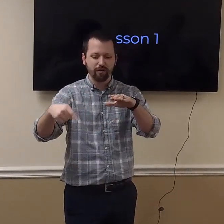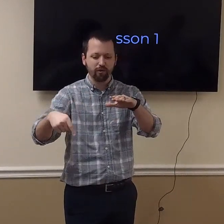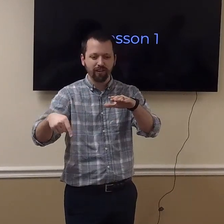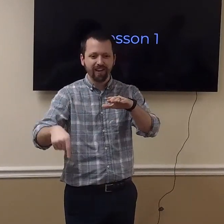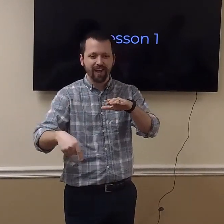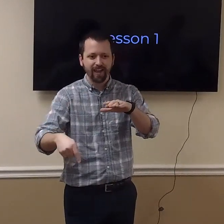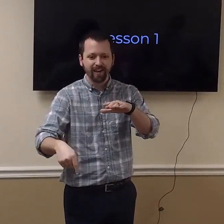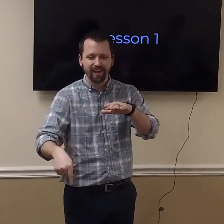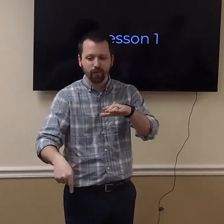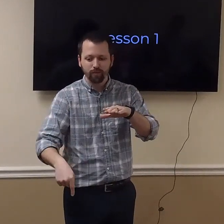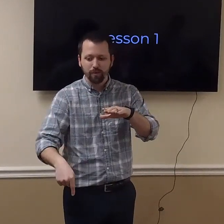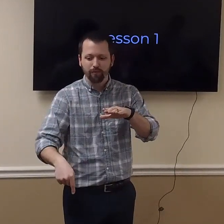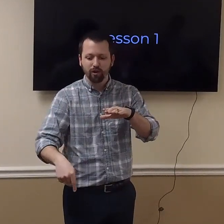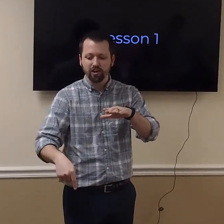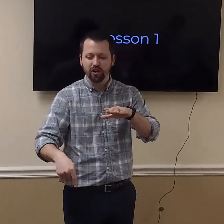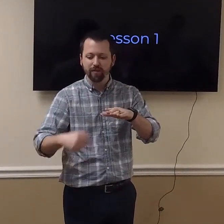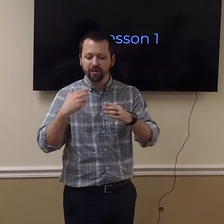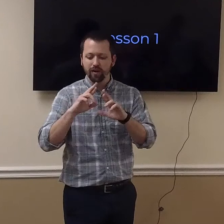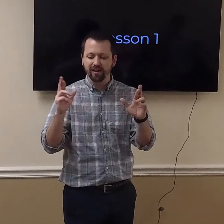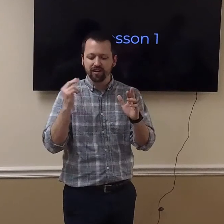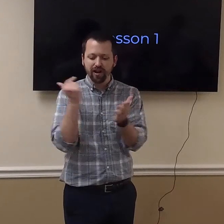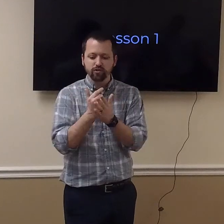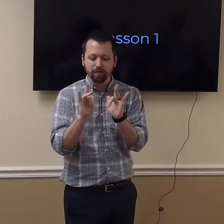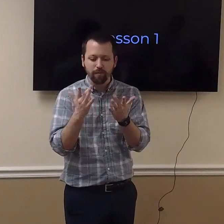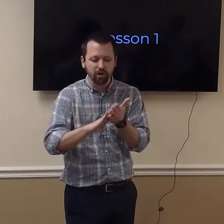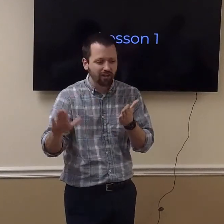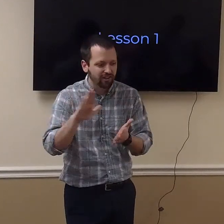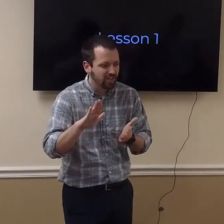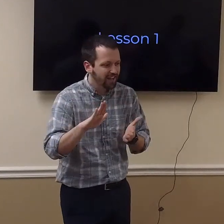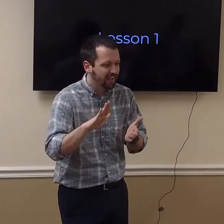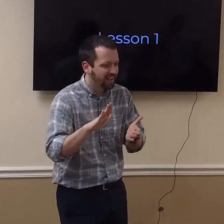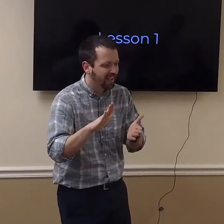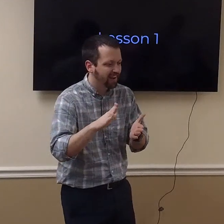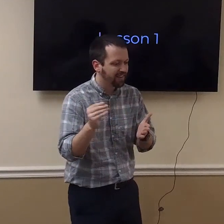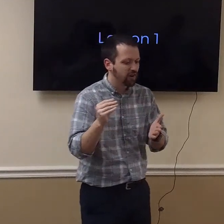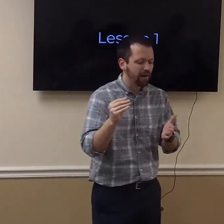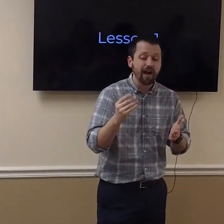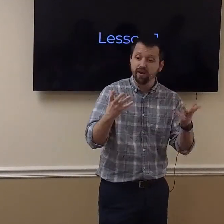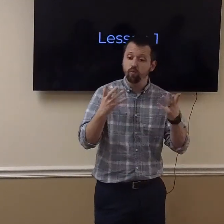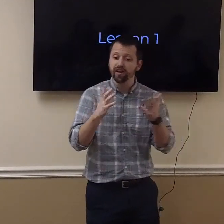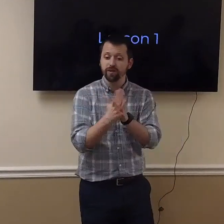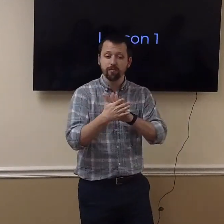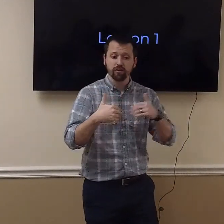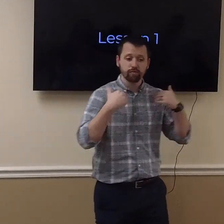hole. And before you know it, I'm getting ready to graduate Bible college. And, I had wanted to become a youth